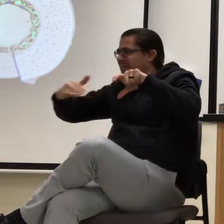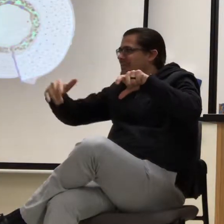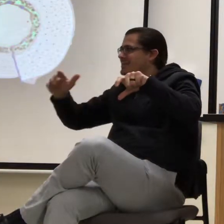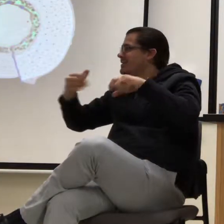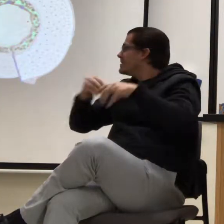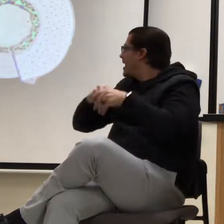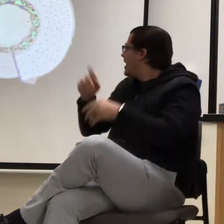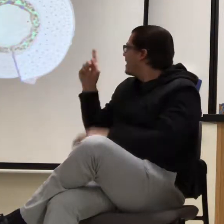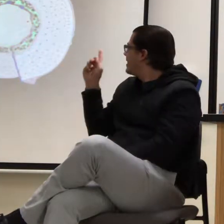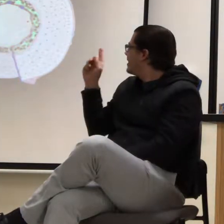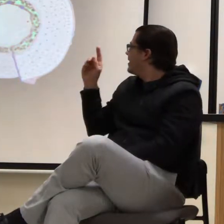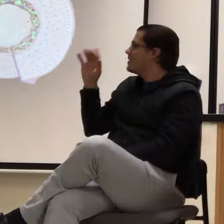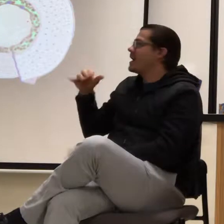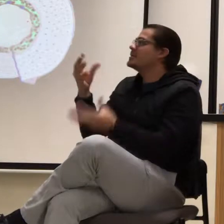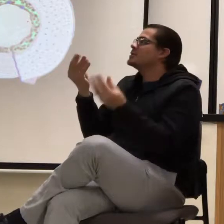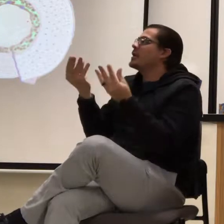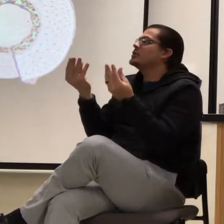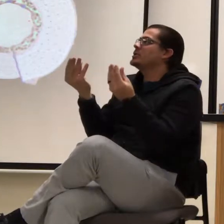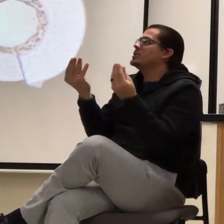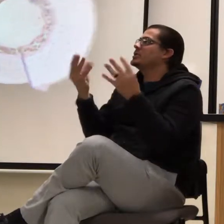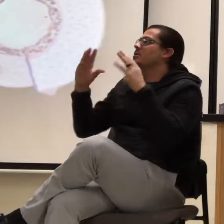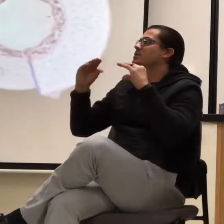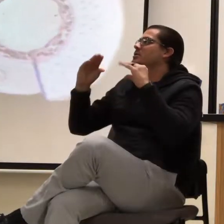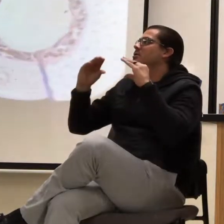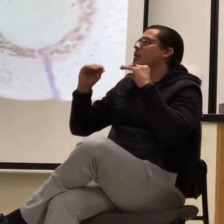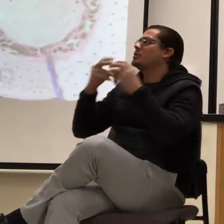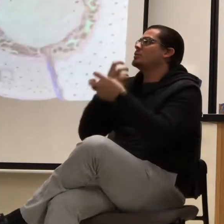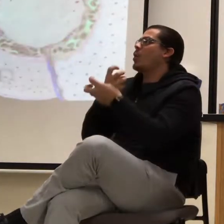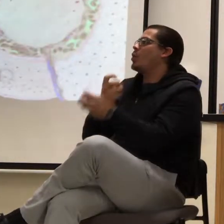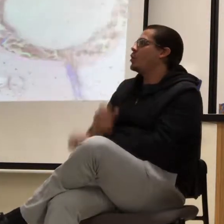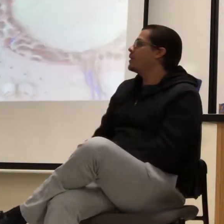highlighted in green now is the spongy bone.